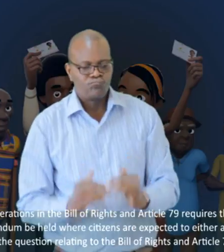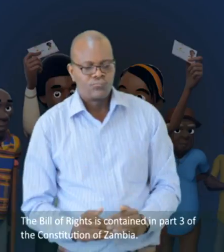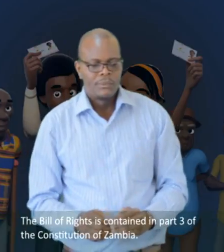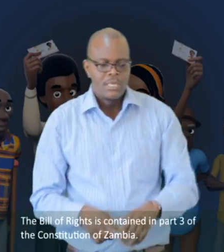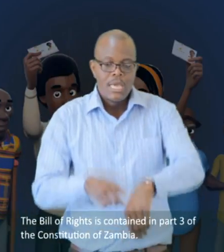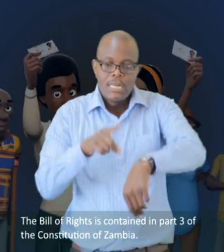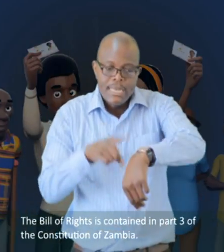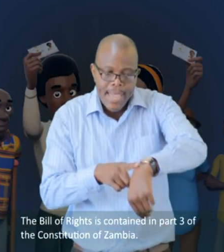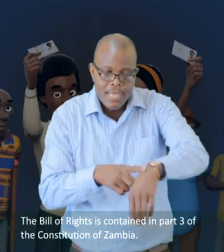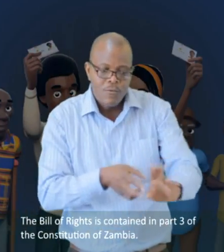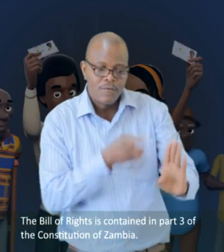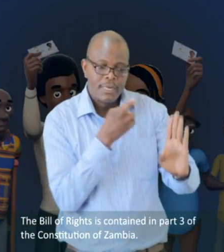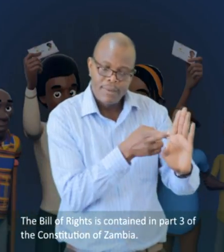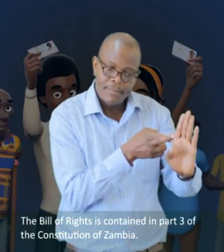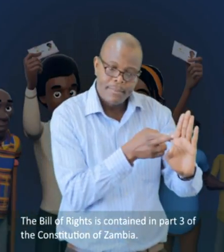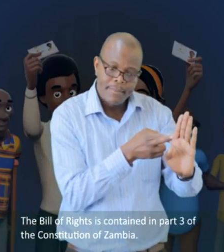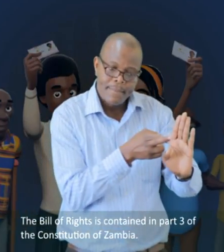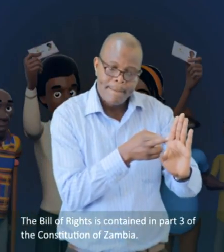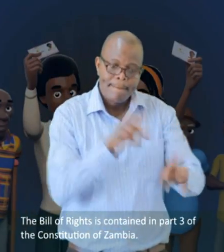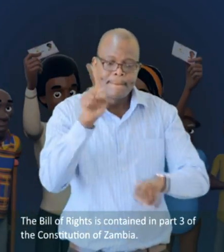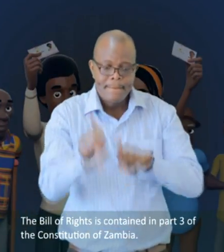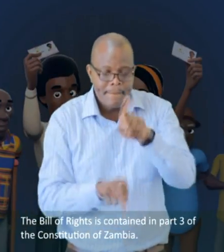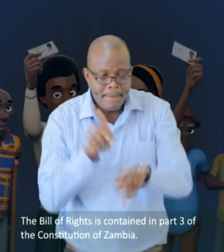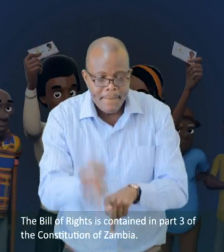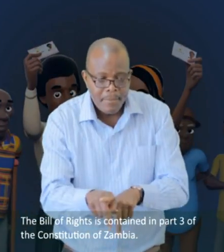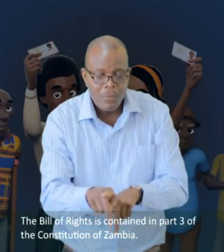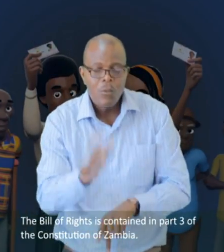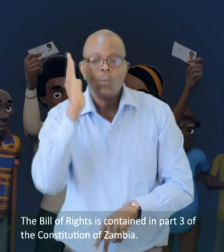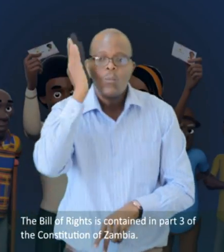The Bill of Rights is contained in Part 3 of the Constitution of Zambia.